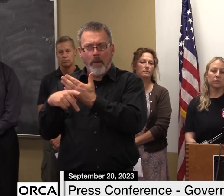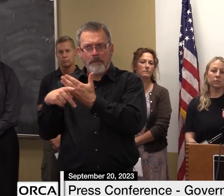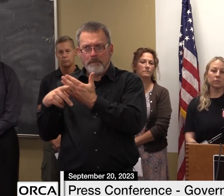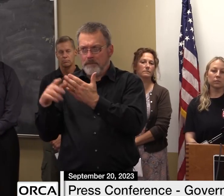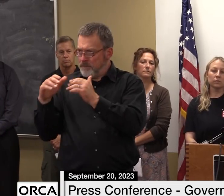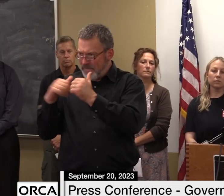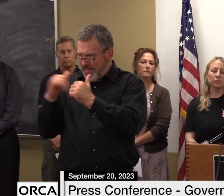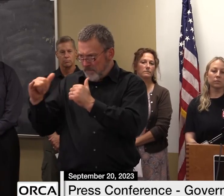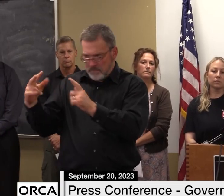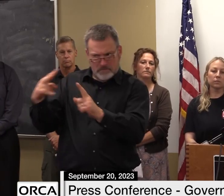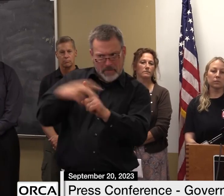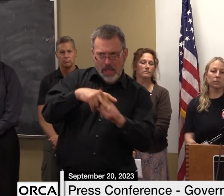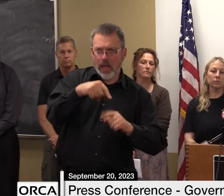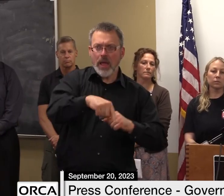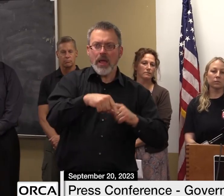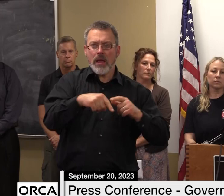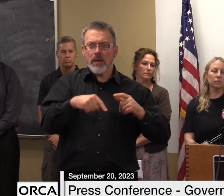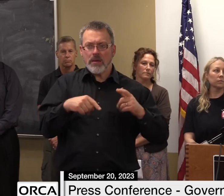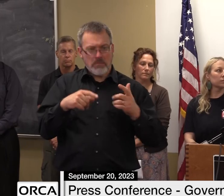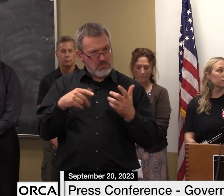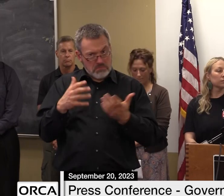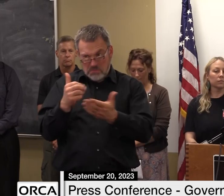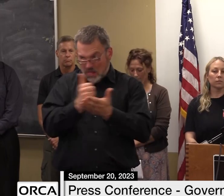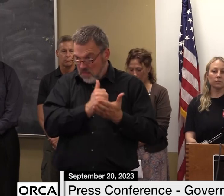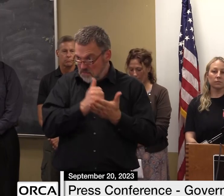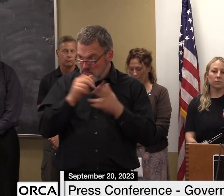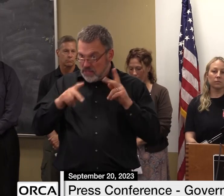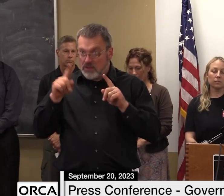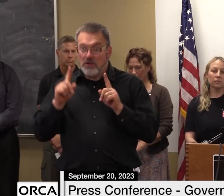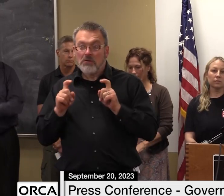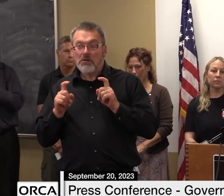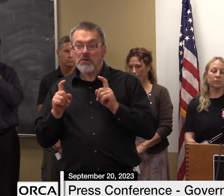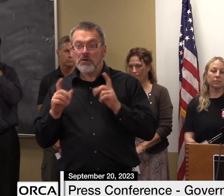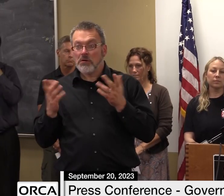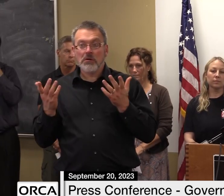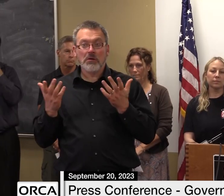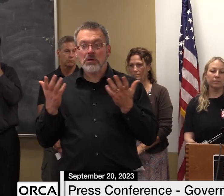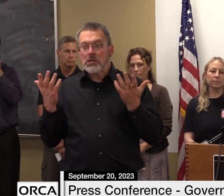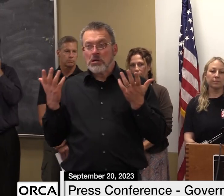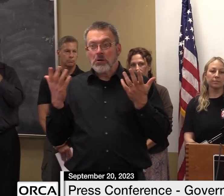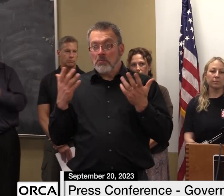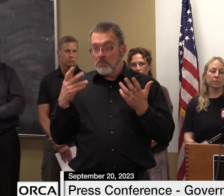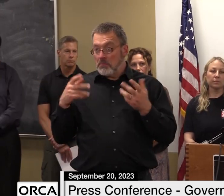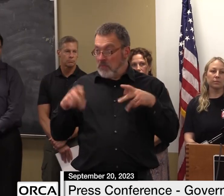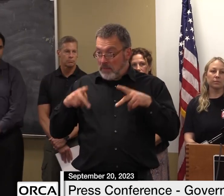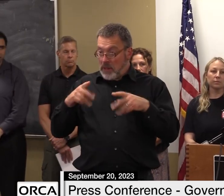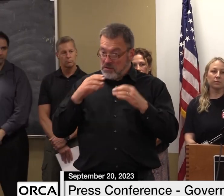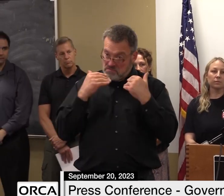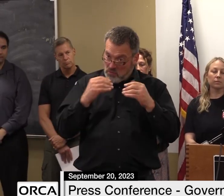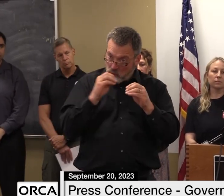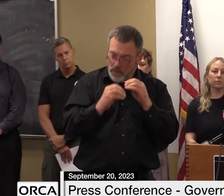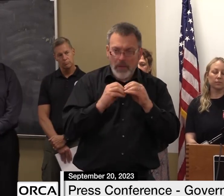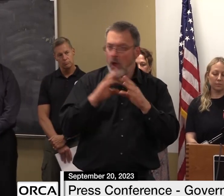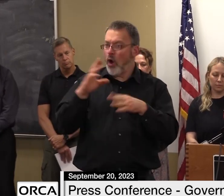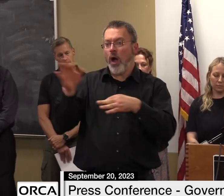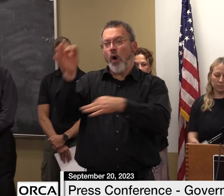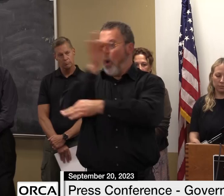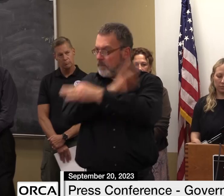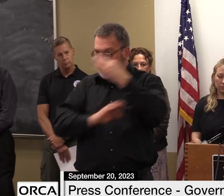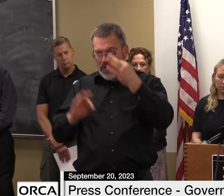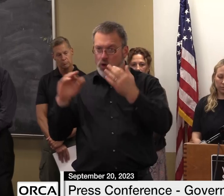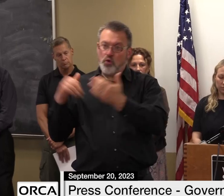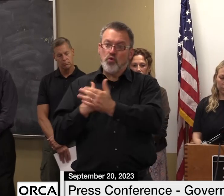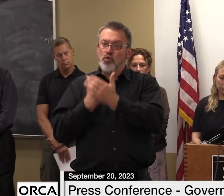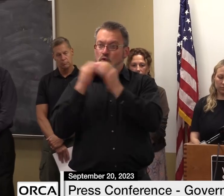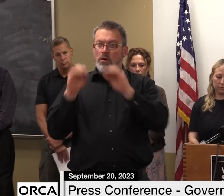geared specifically towards helping make people whole and also upgrade? Yeah, we're working with them to